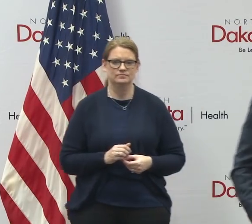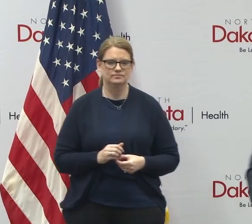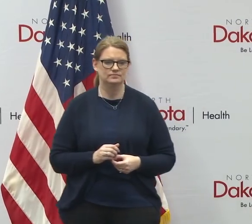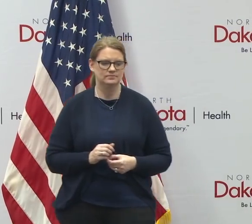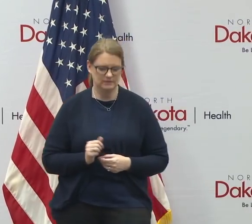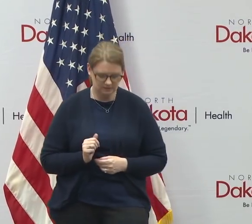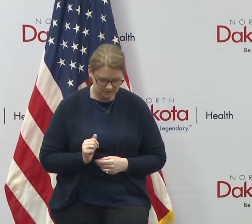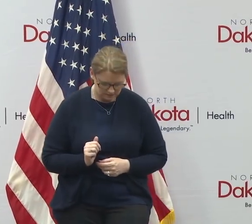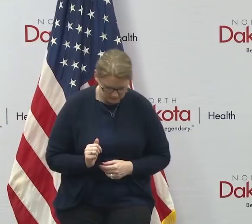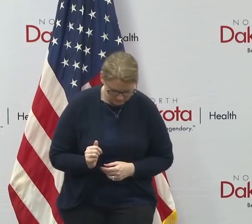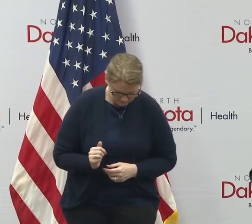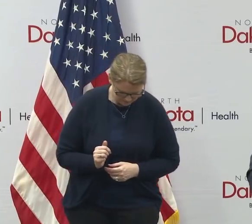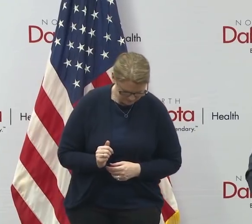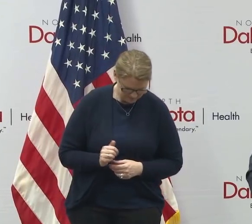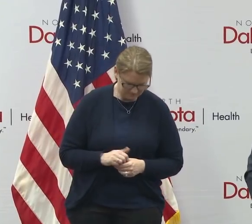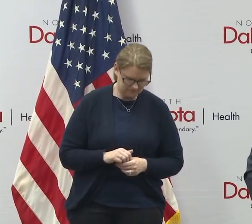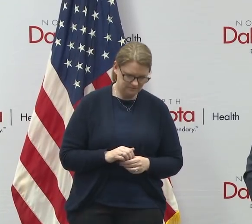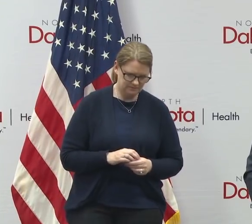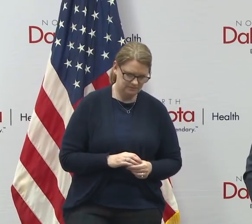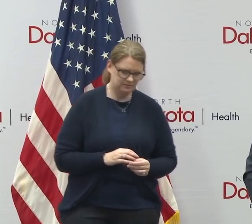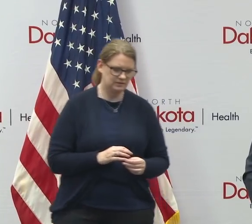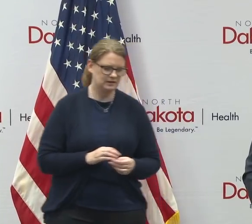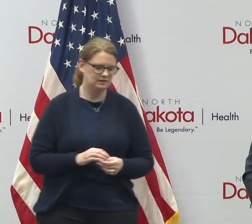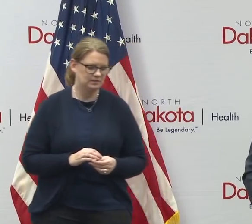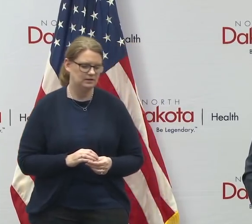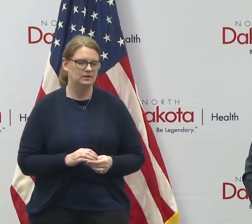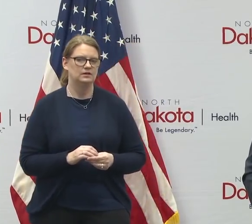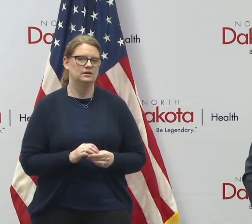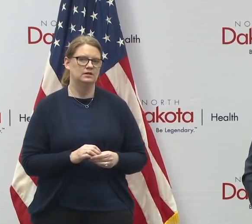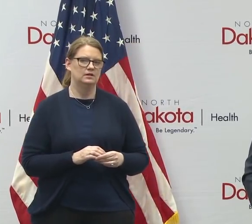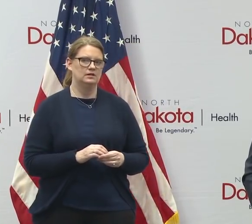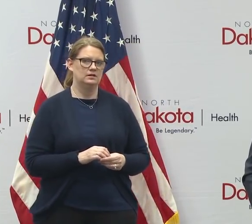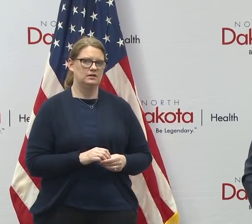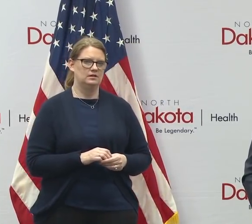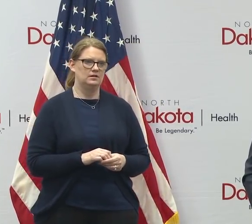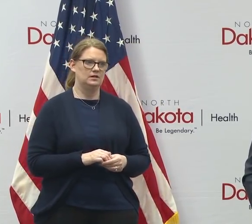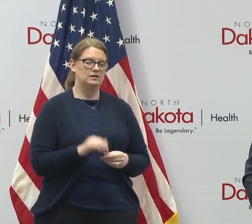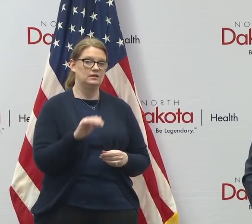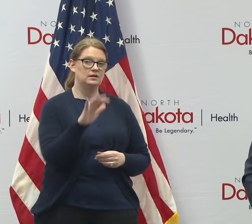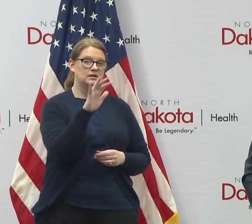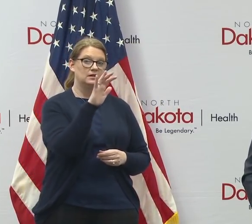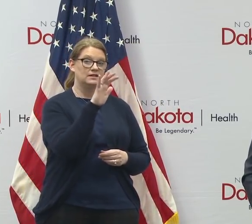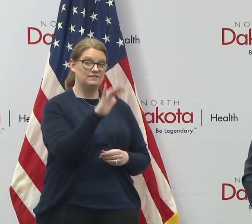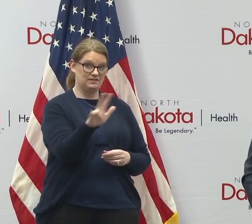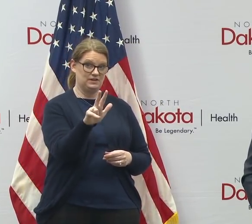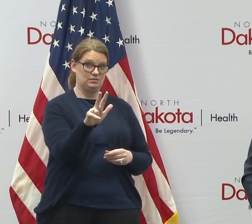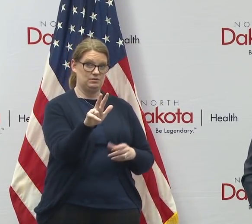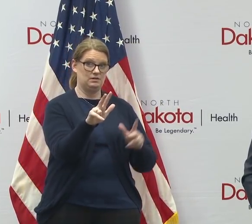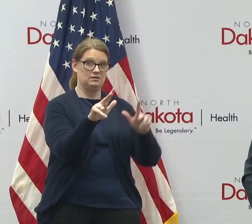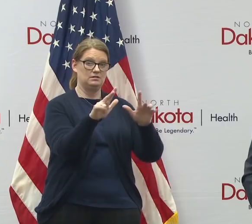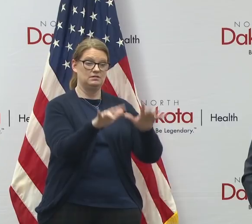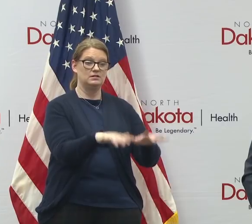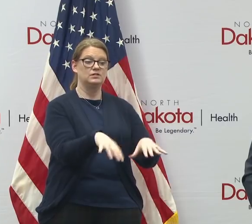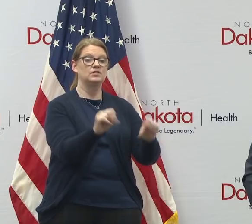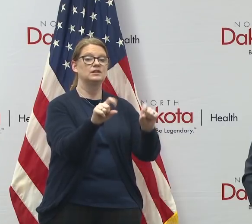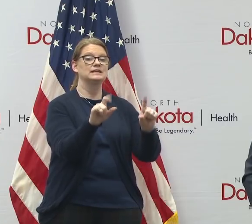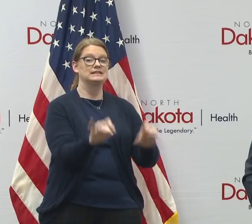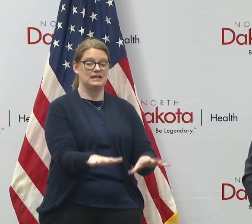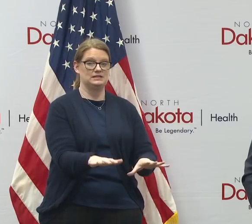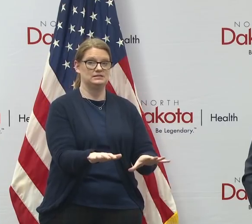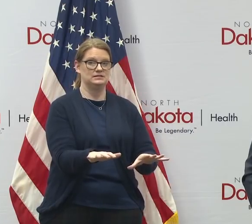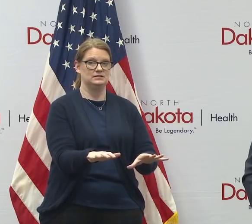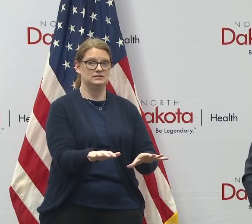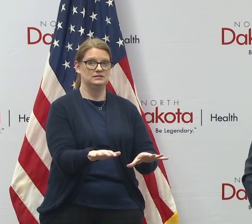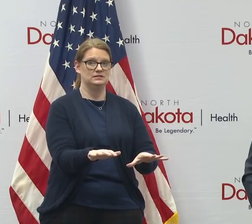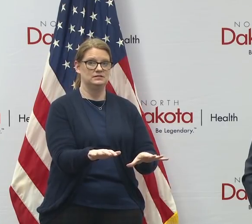I would just clarify for Jacob, 53 that took a test, we think the number could